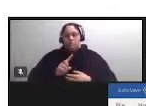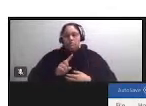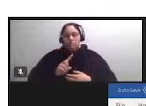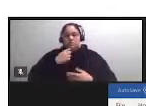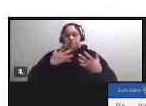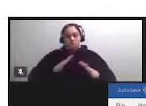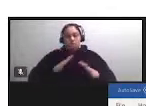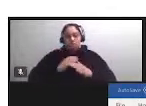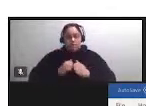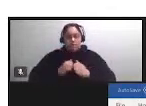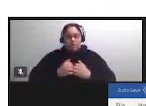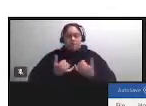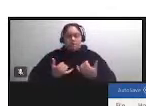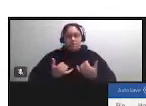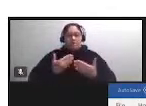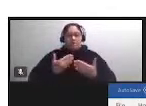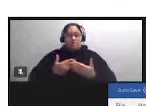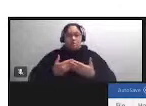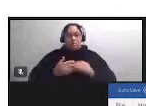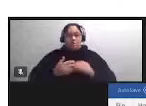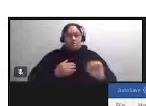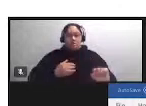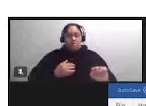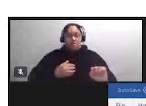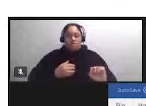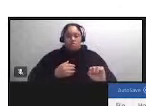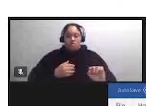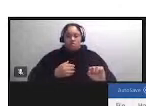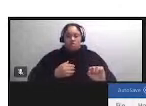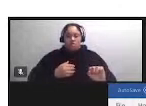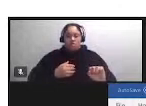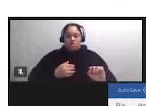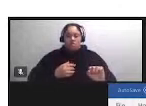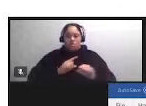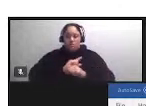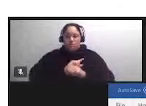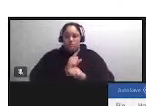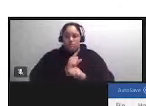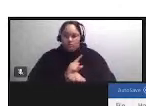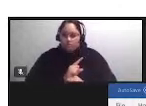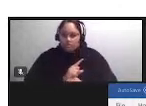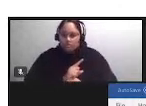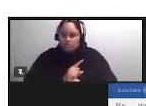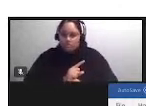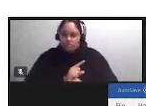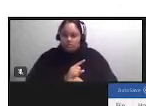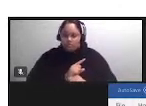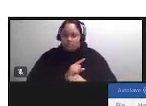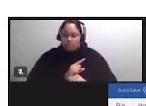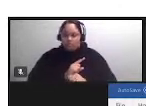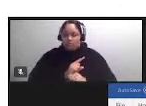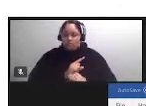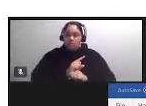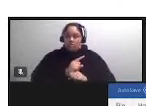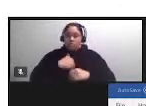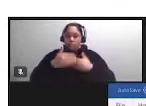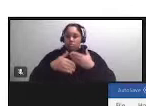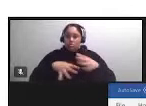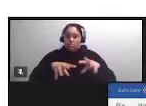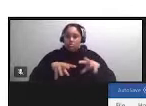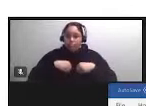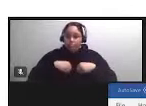that, colleagues, in terms of the minutes, can we move for